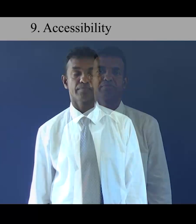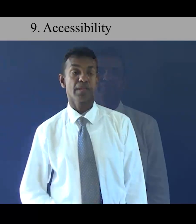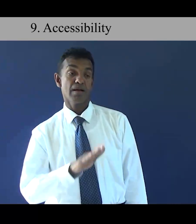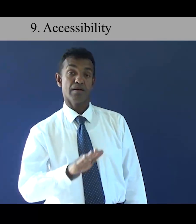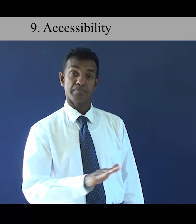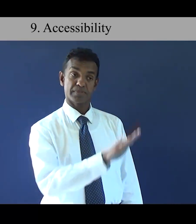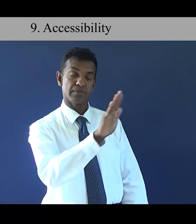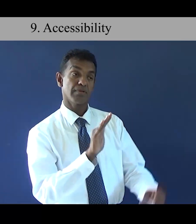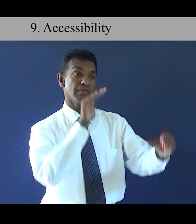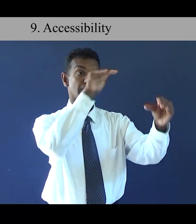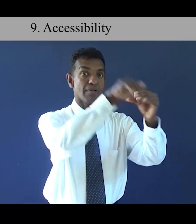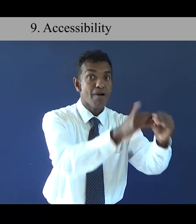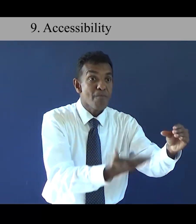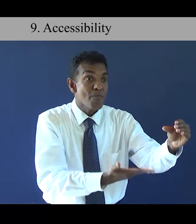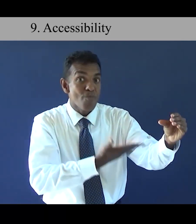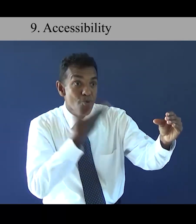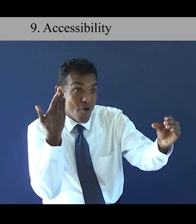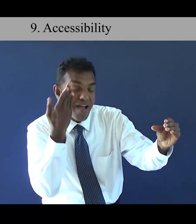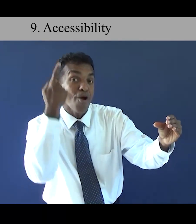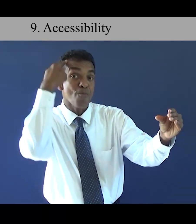Accessibility training should be given.